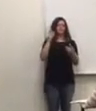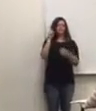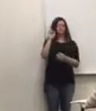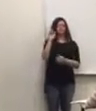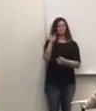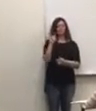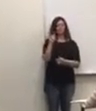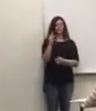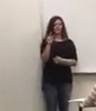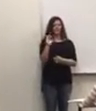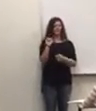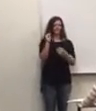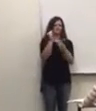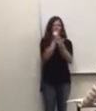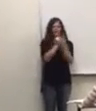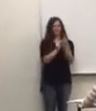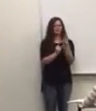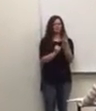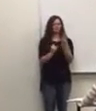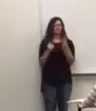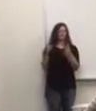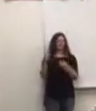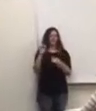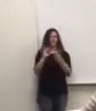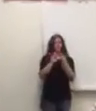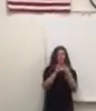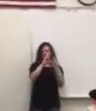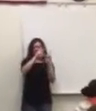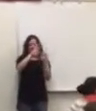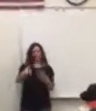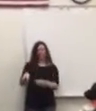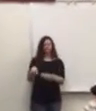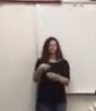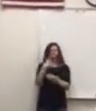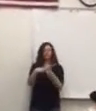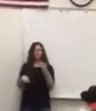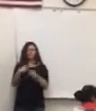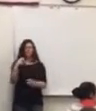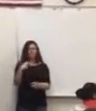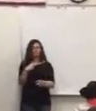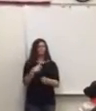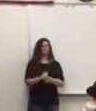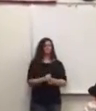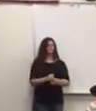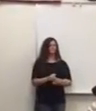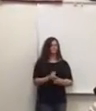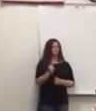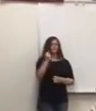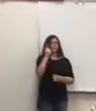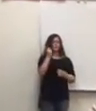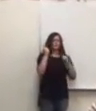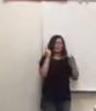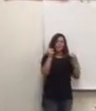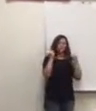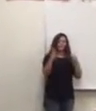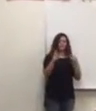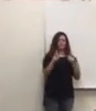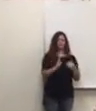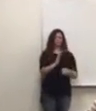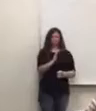internet, it's a problem, right? And so I understand that there are lots of cool fonts out there to make everything look great. Like